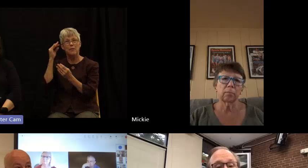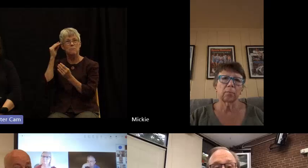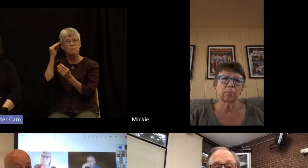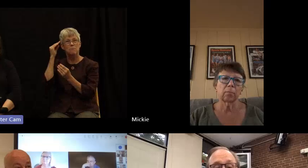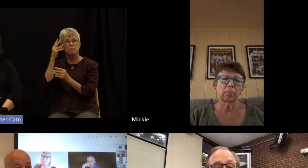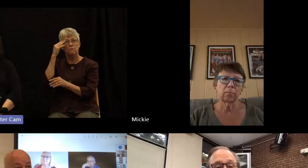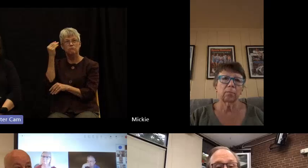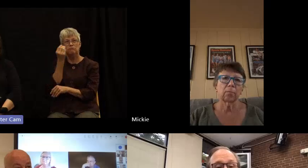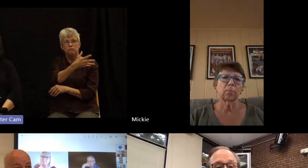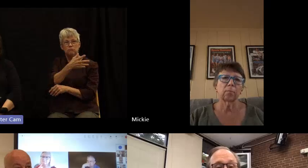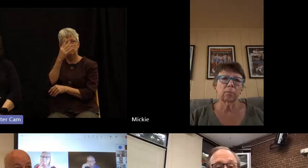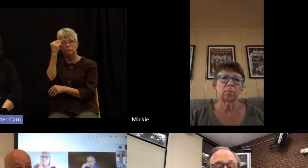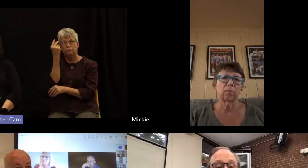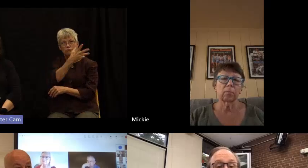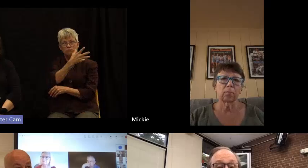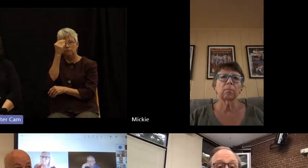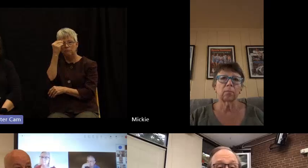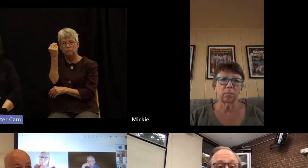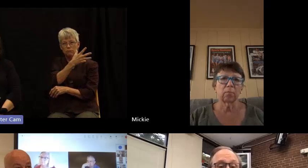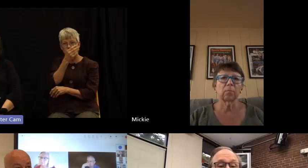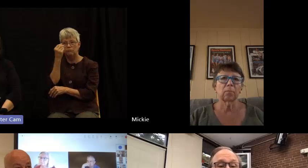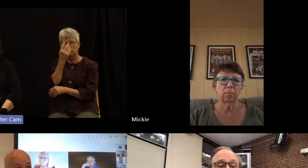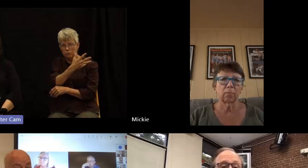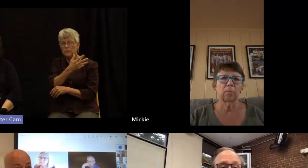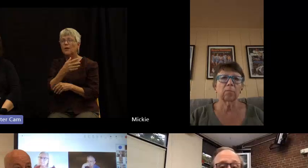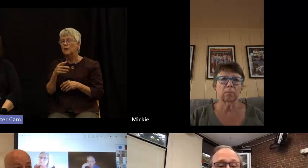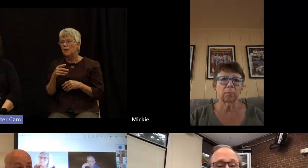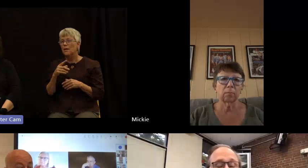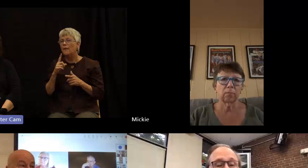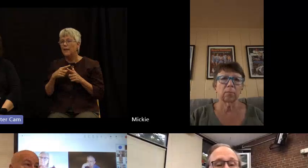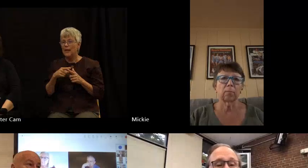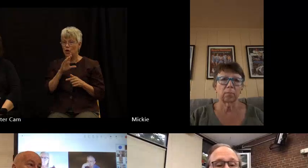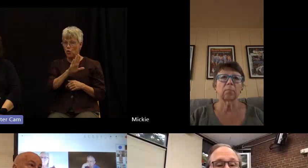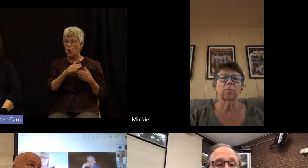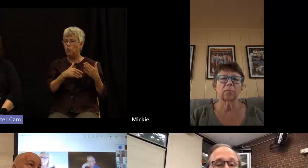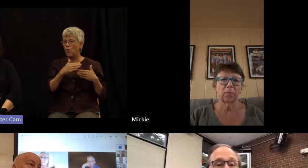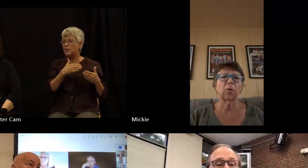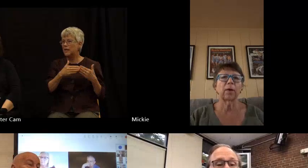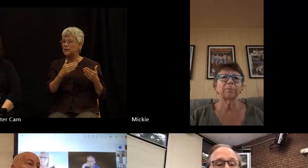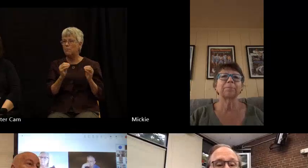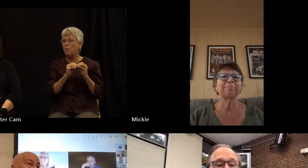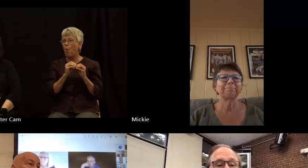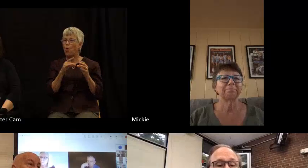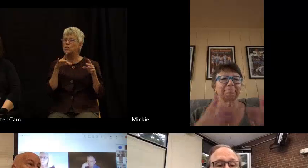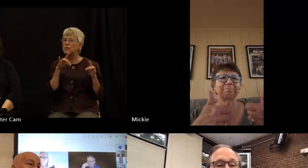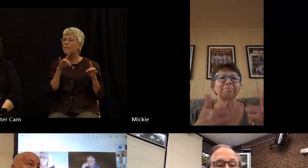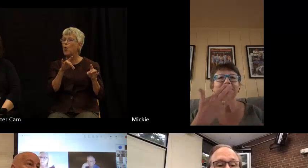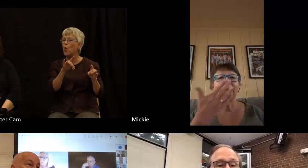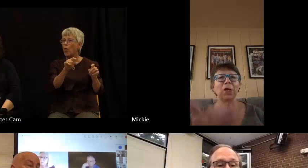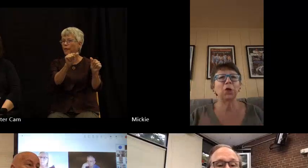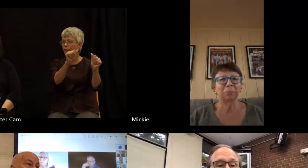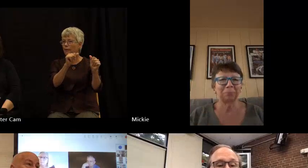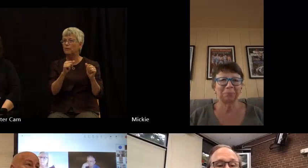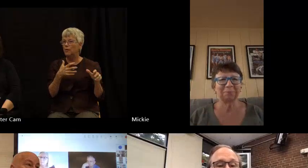would tell you and your committee members on the front end to make your process go a lot more efficient.